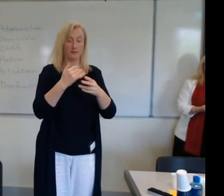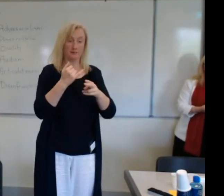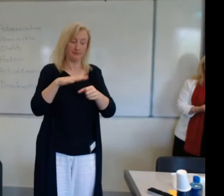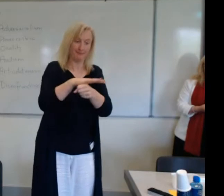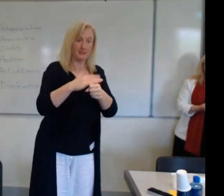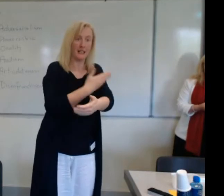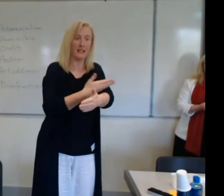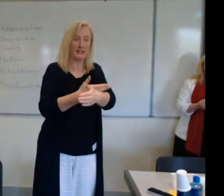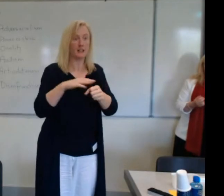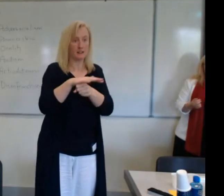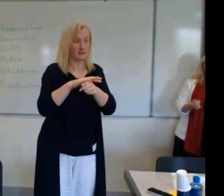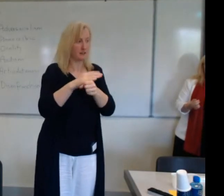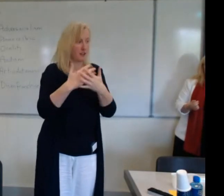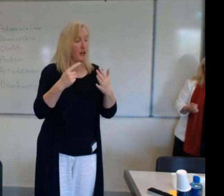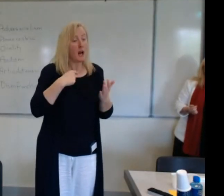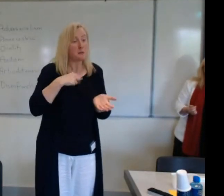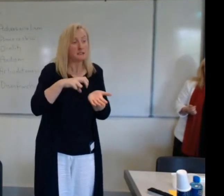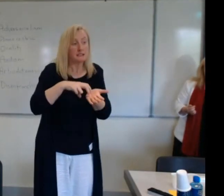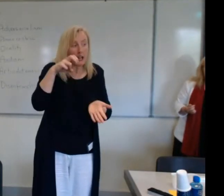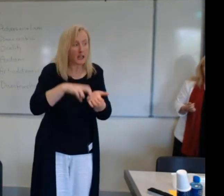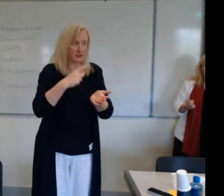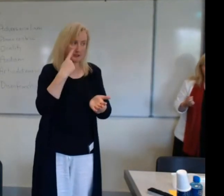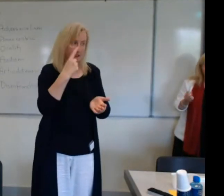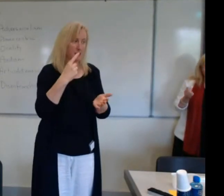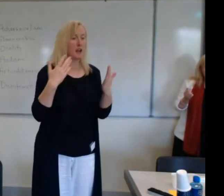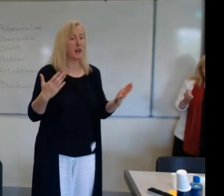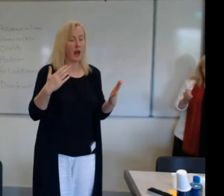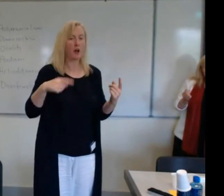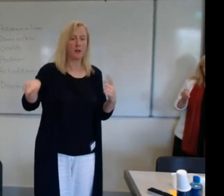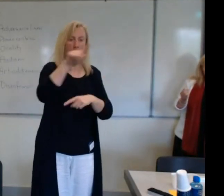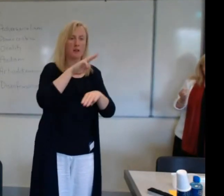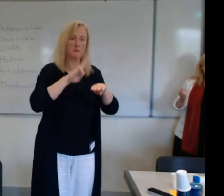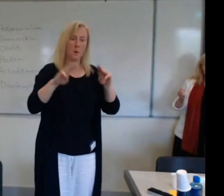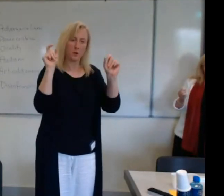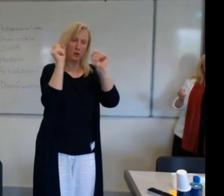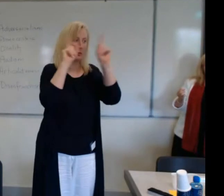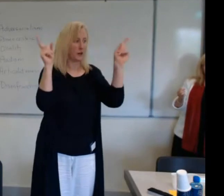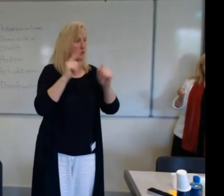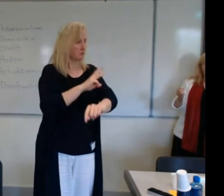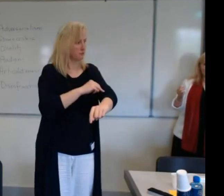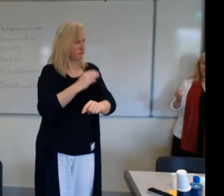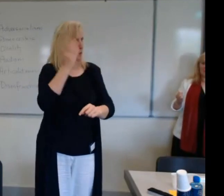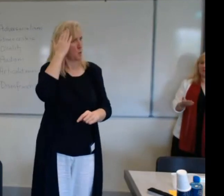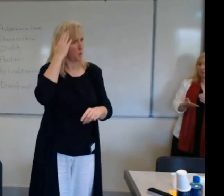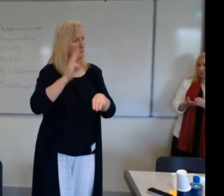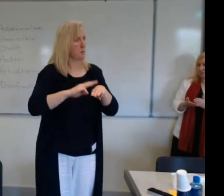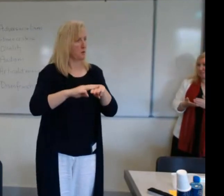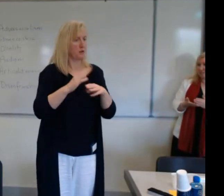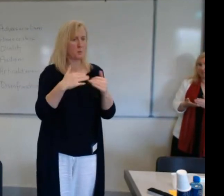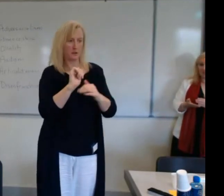years, I'm delighted to see that there is a much greater level of awareness amongst Gardaí in terms of asking, what are your credentials? Are